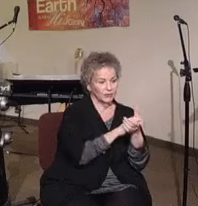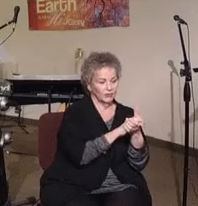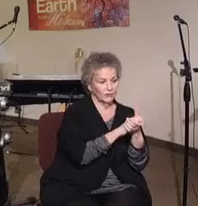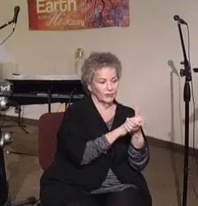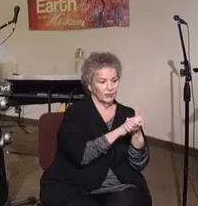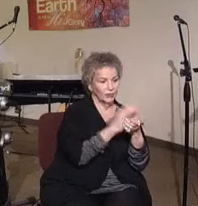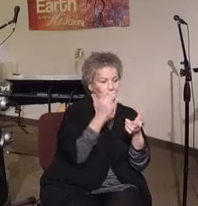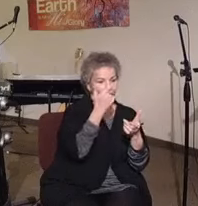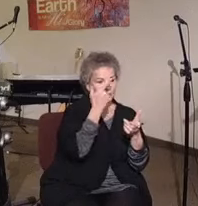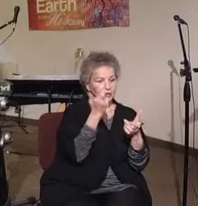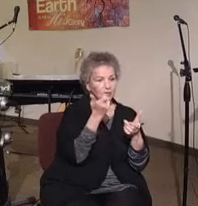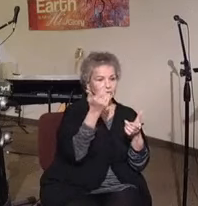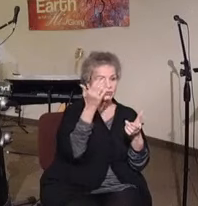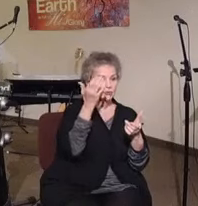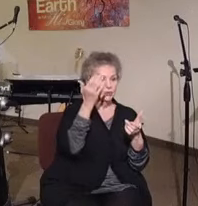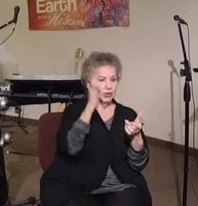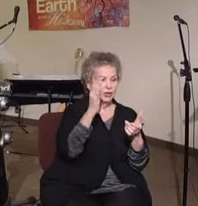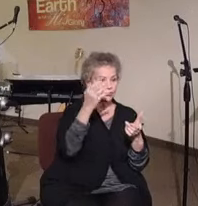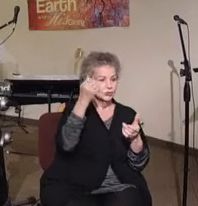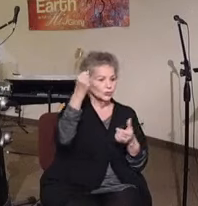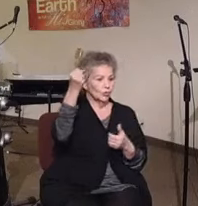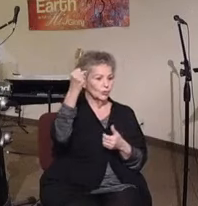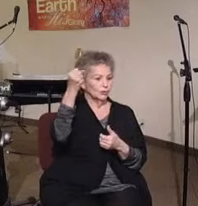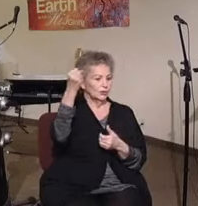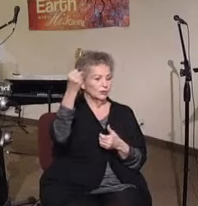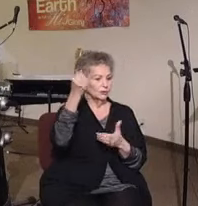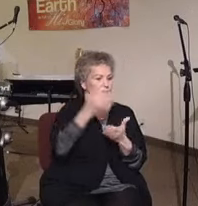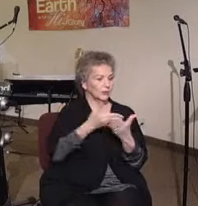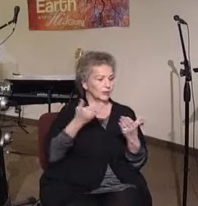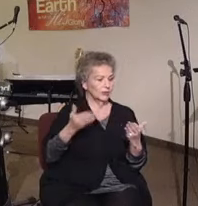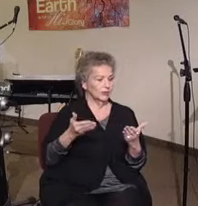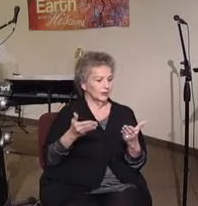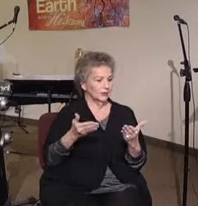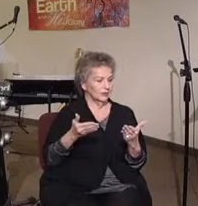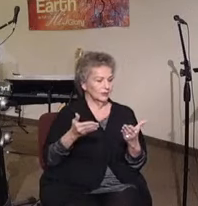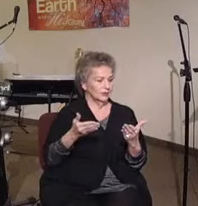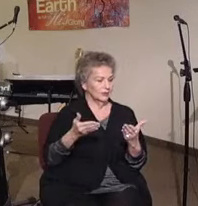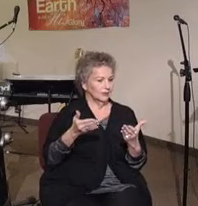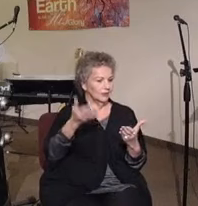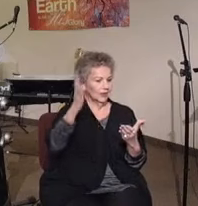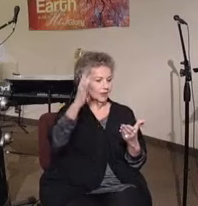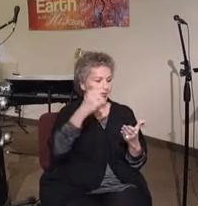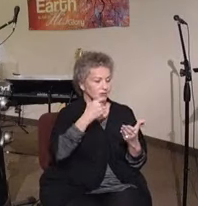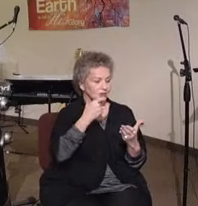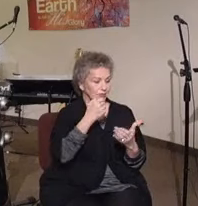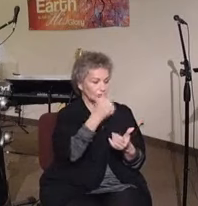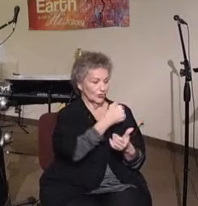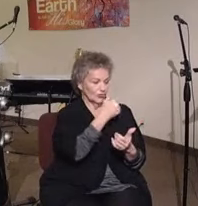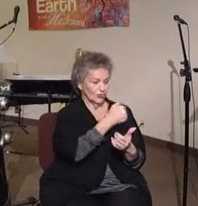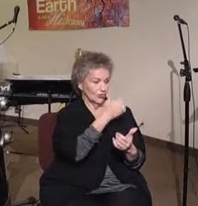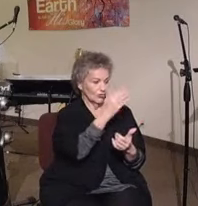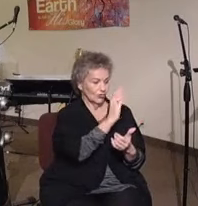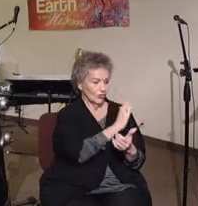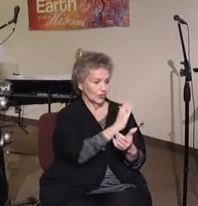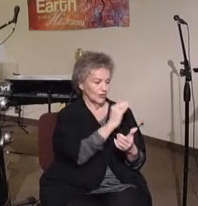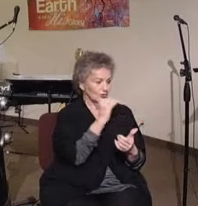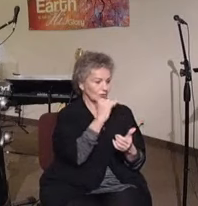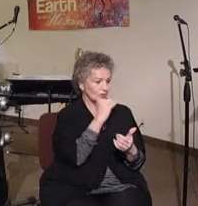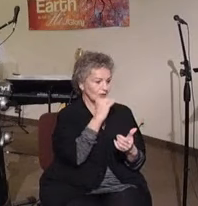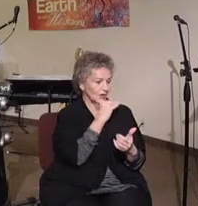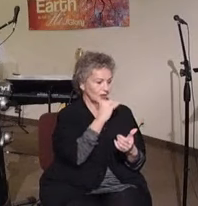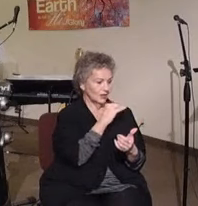from her. And he says, "You are your own God. God is lying to